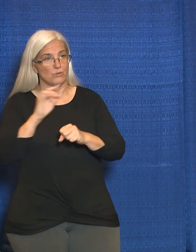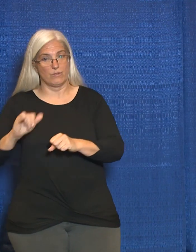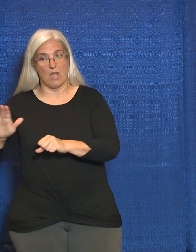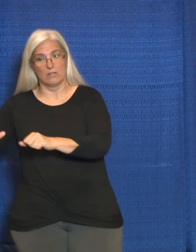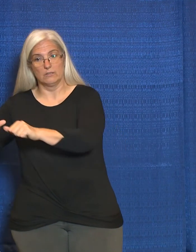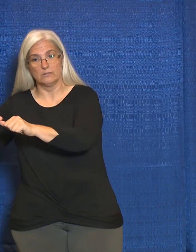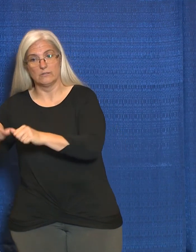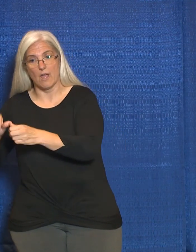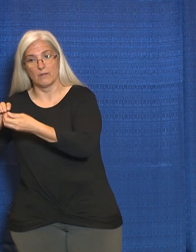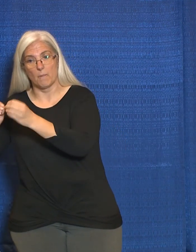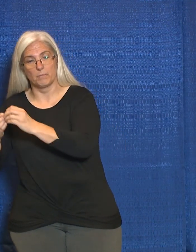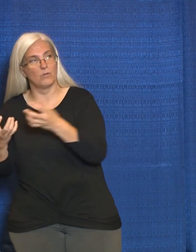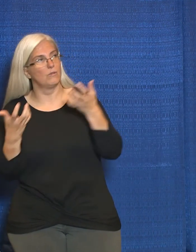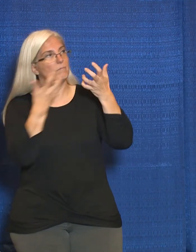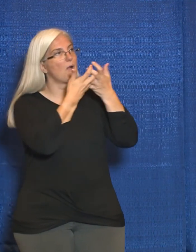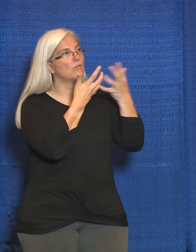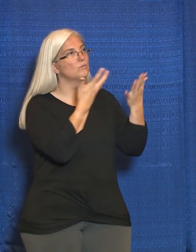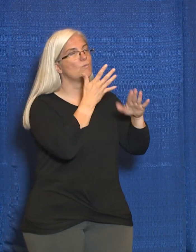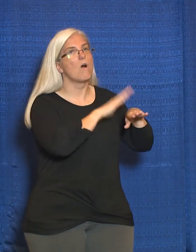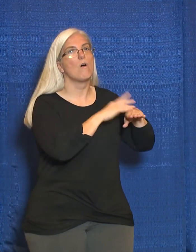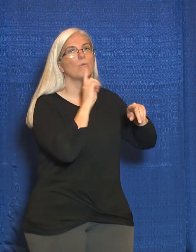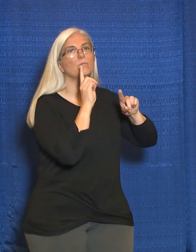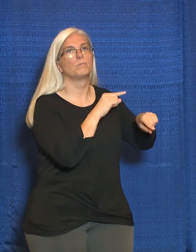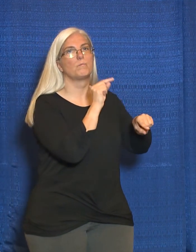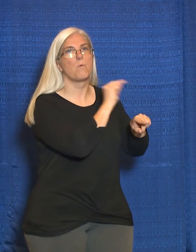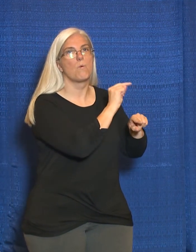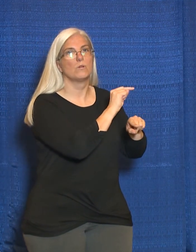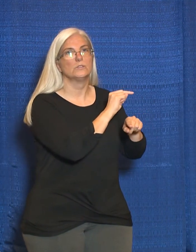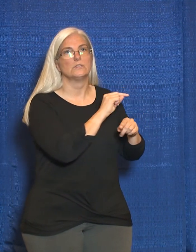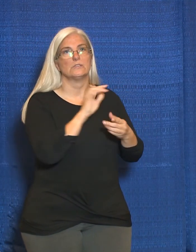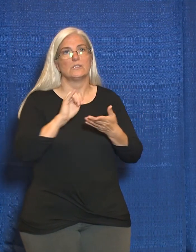registration numbers are being reported accurately.